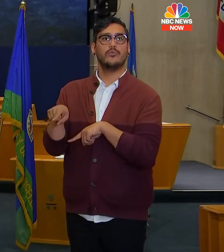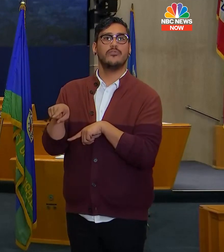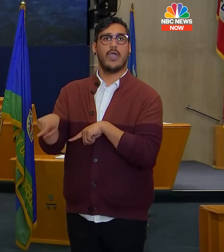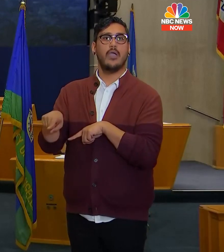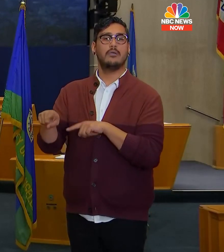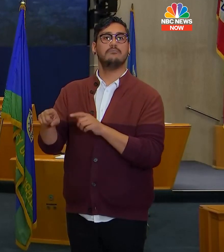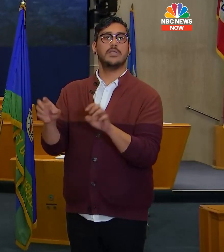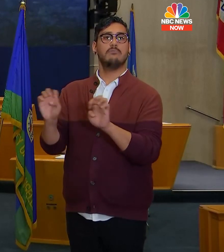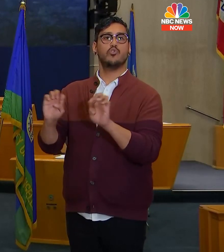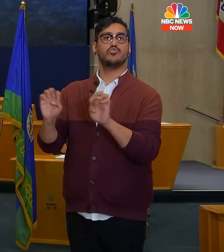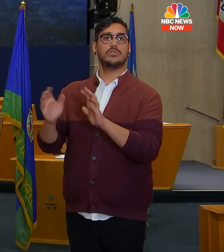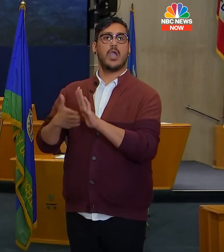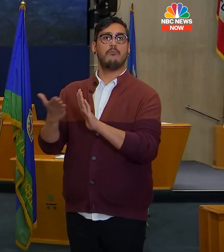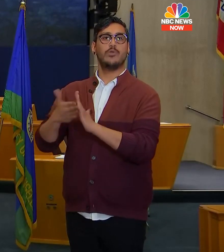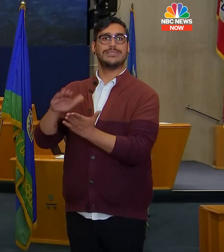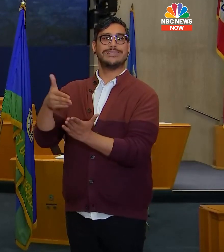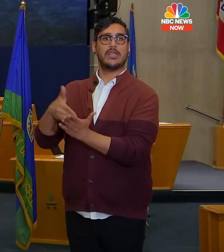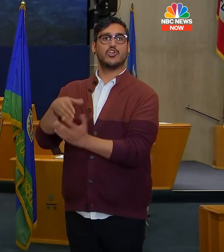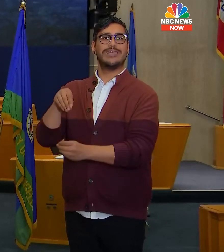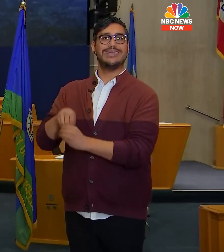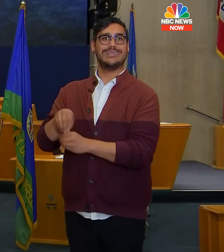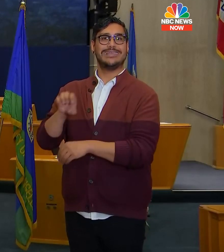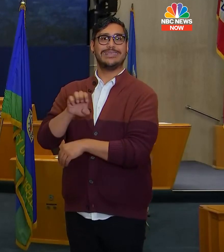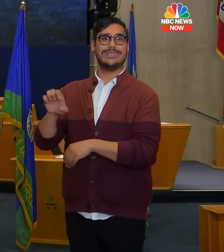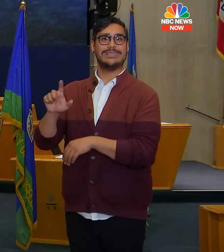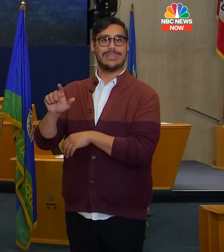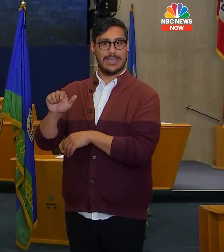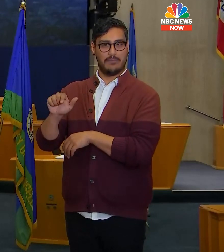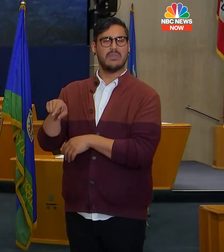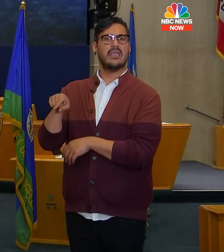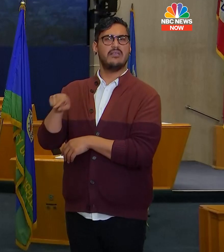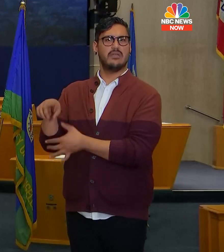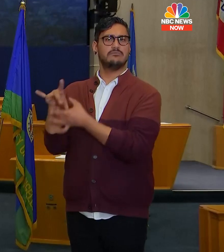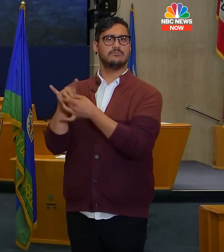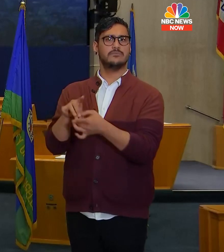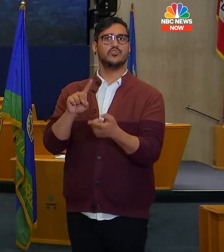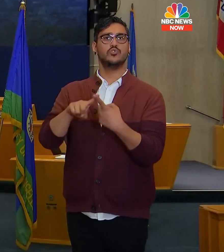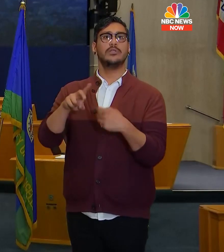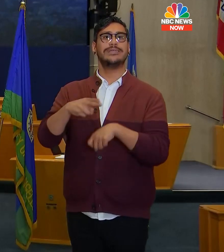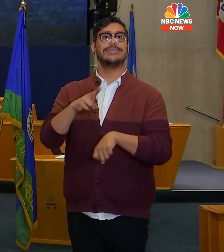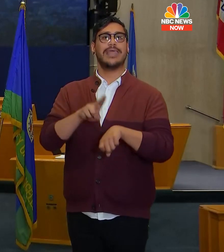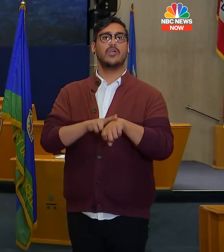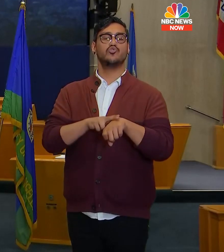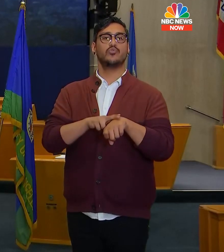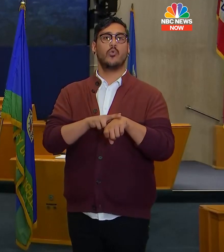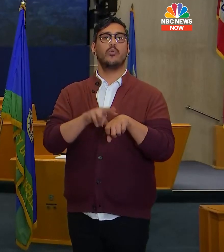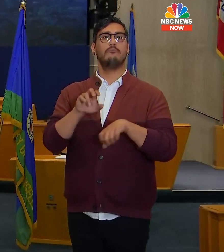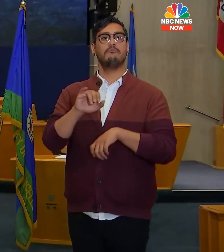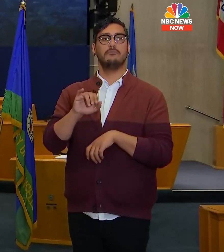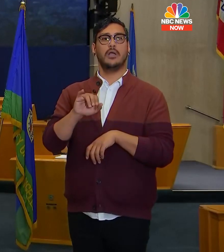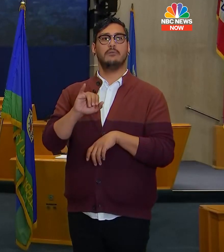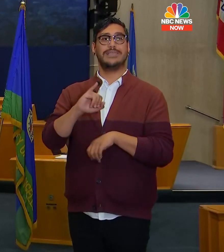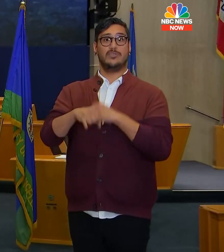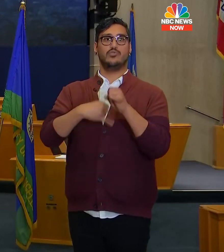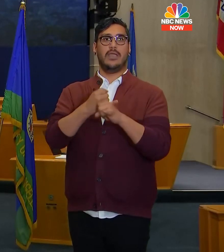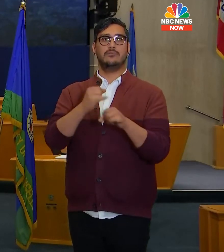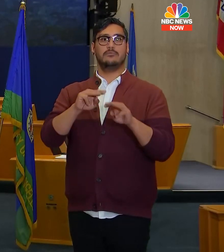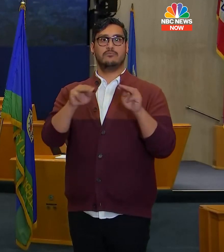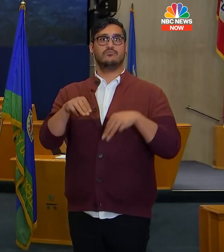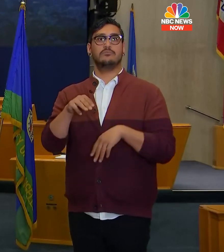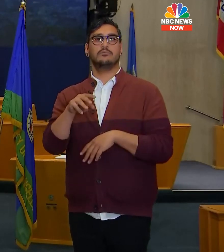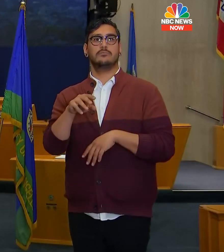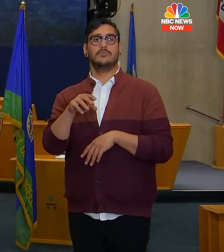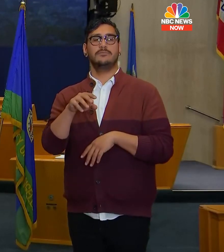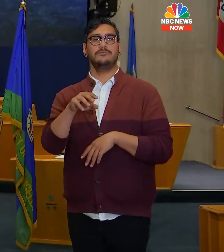Center in East LA. And this is according to the National Incident Management System, the NIM system, which is a structure and a framework how